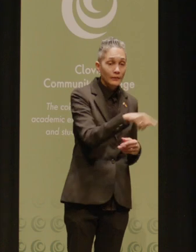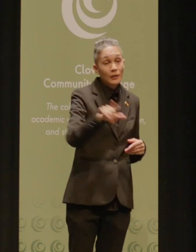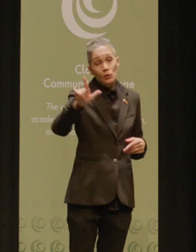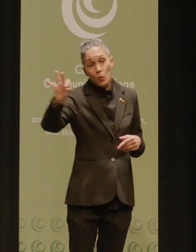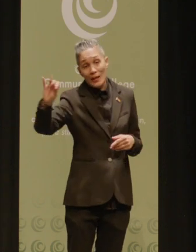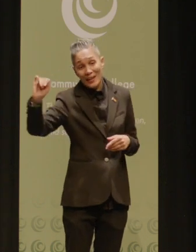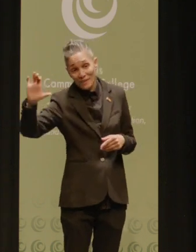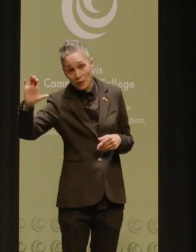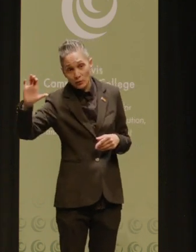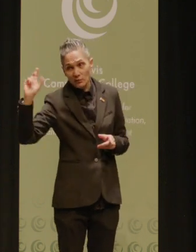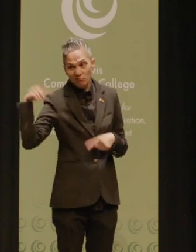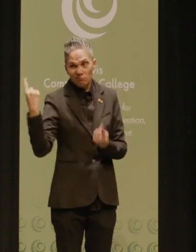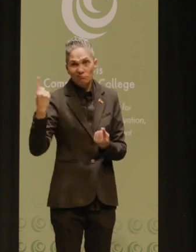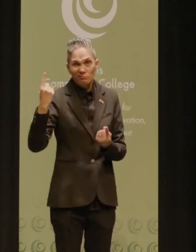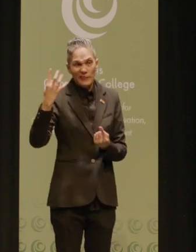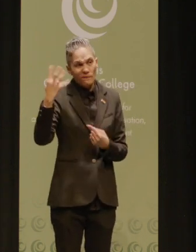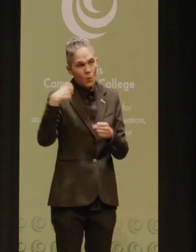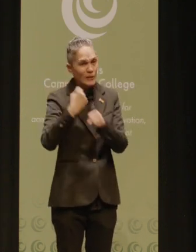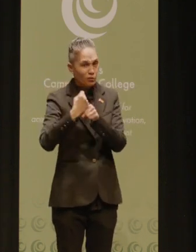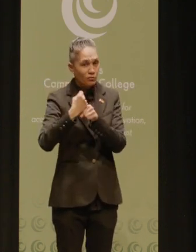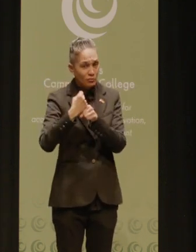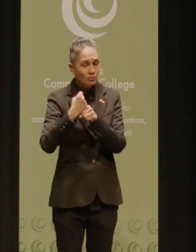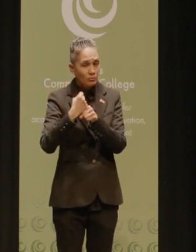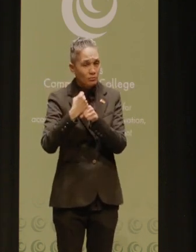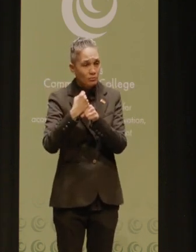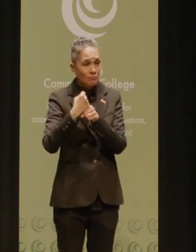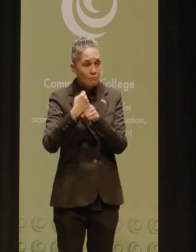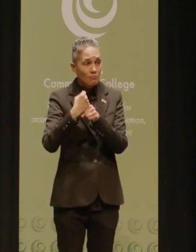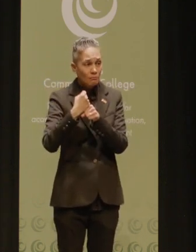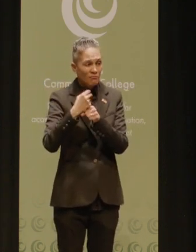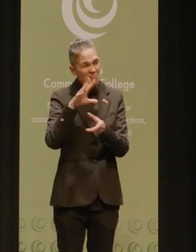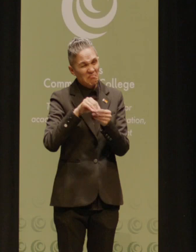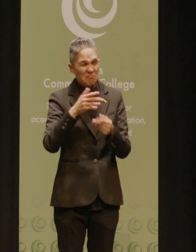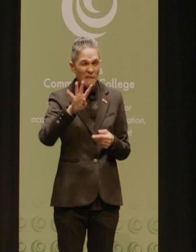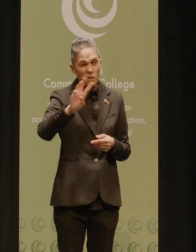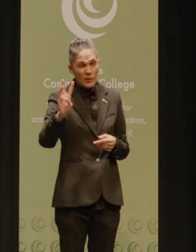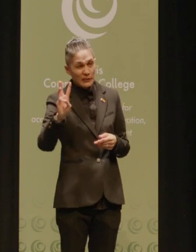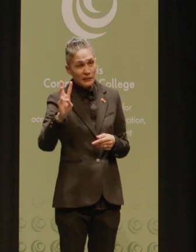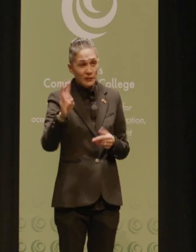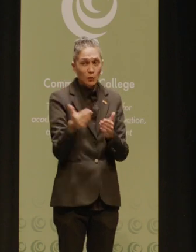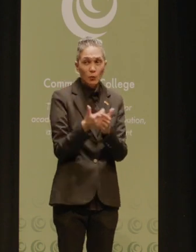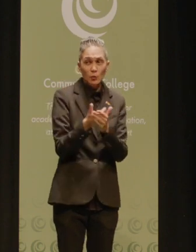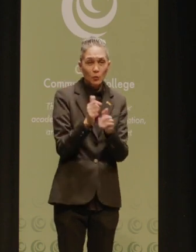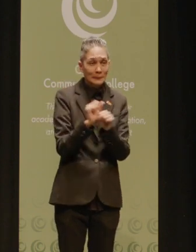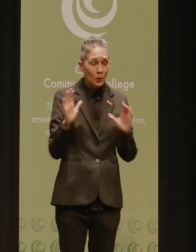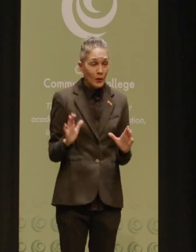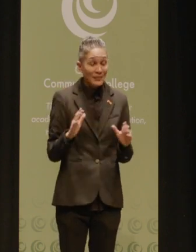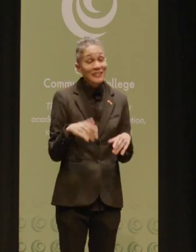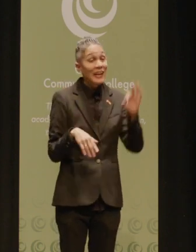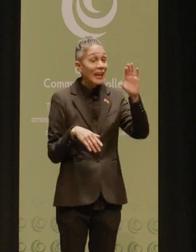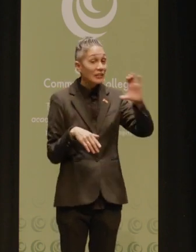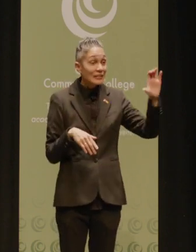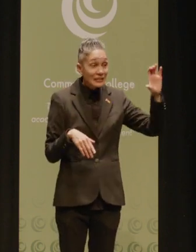29 faculty over the last 4 years, for a total of 46 new employees. Fresno